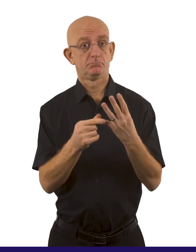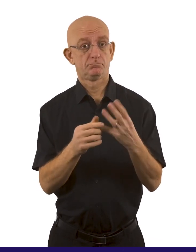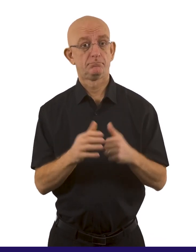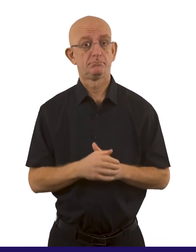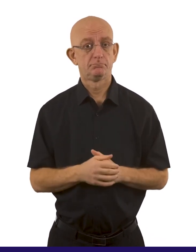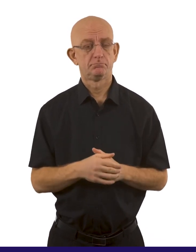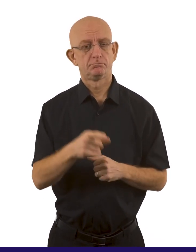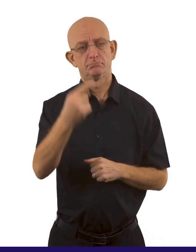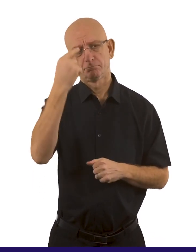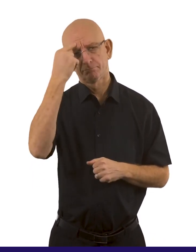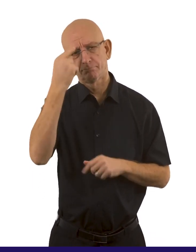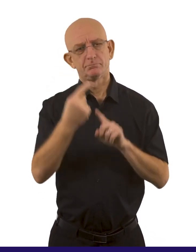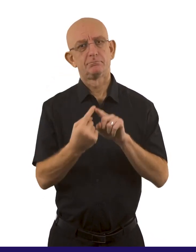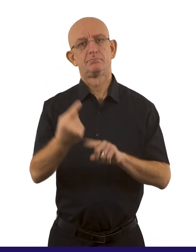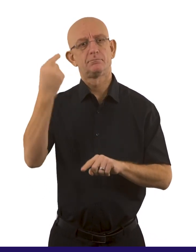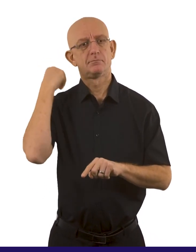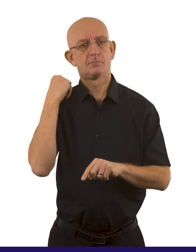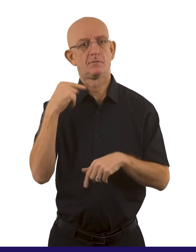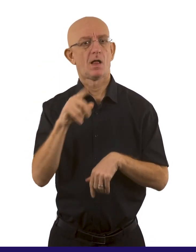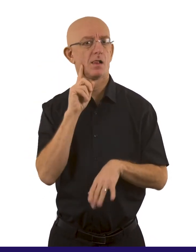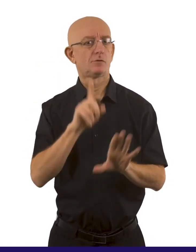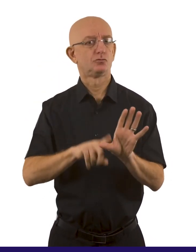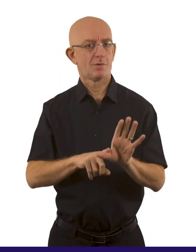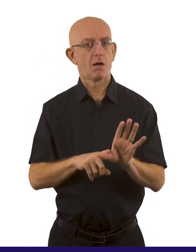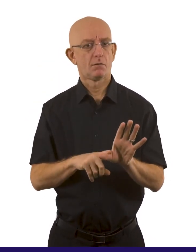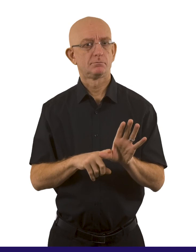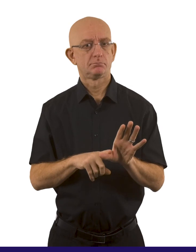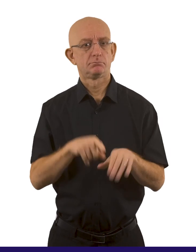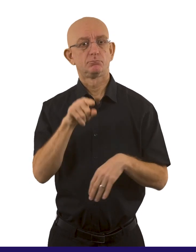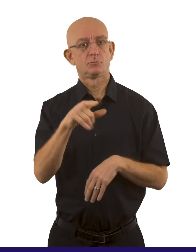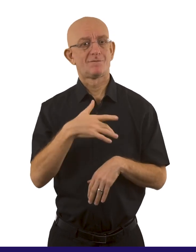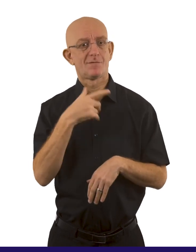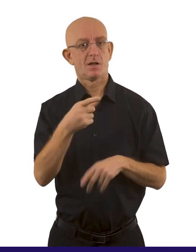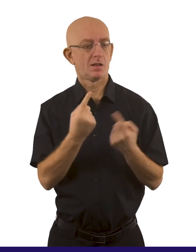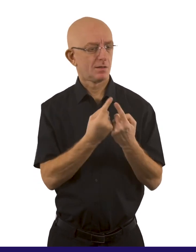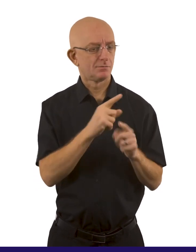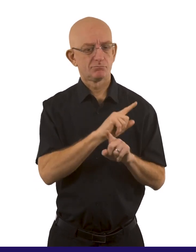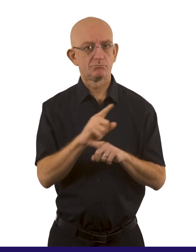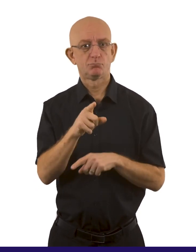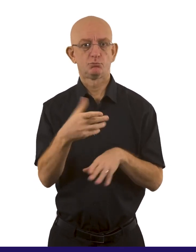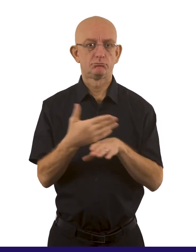Thinking back to this time last year, to what extent were the things you did in life worthwhile?